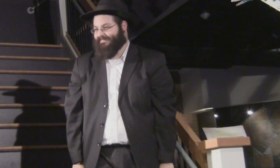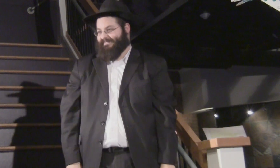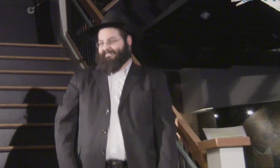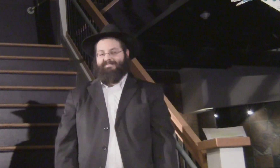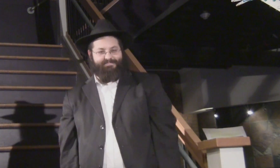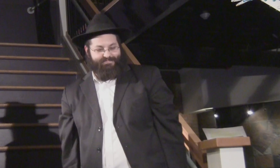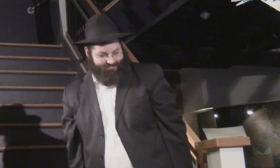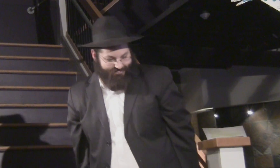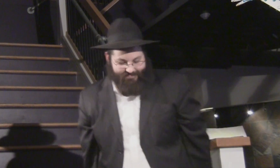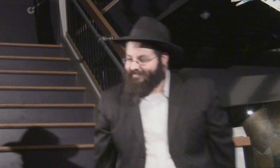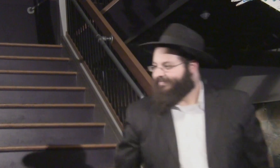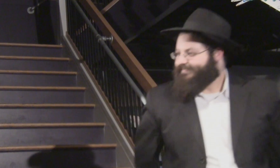to introduce.